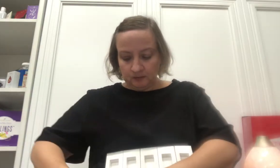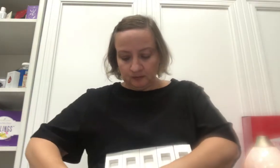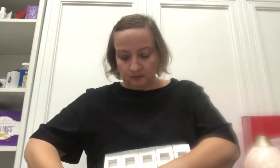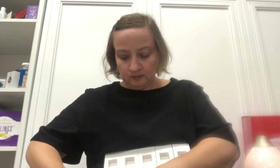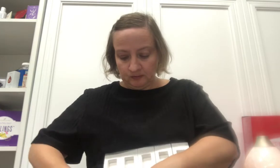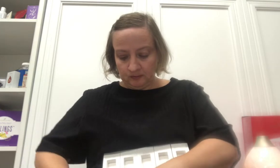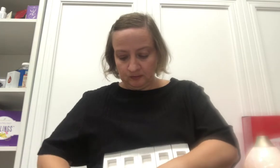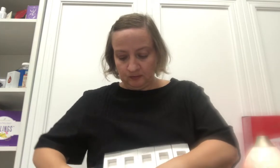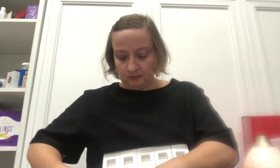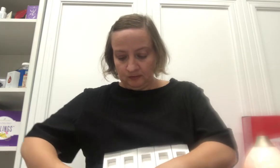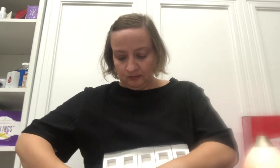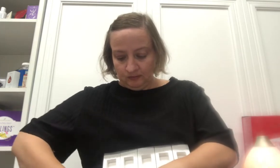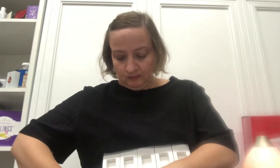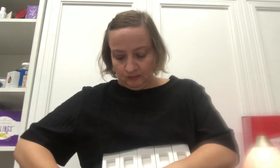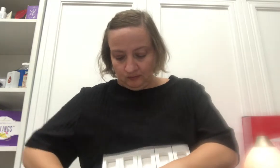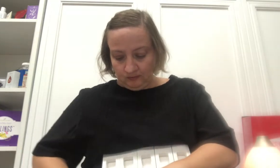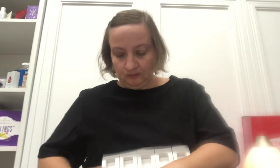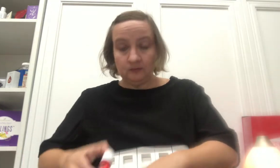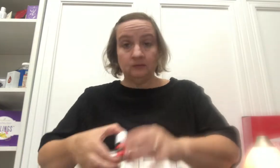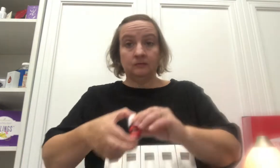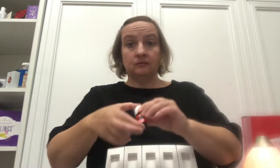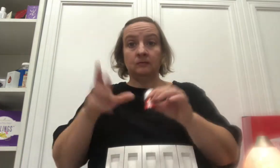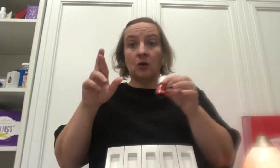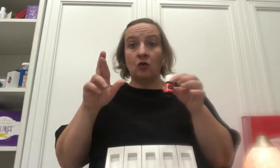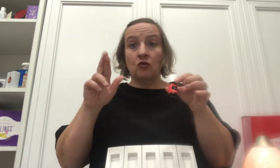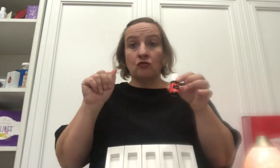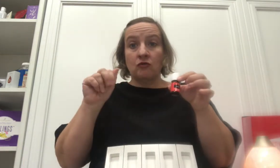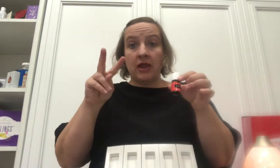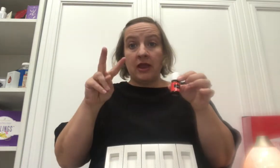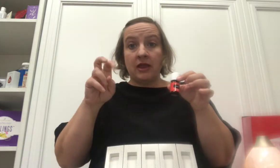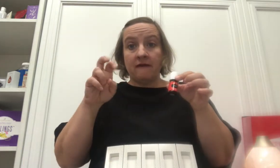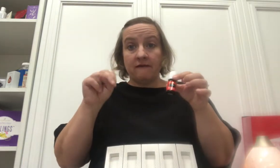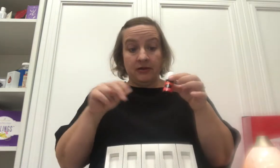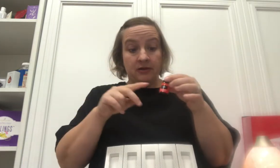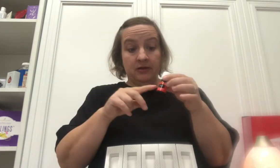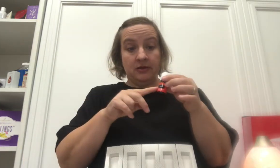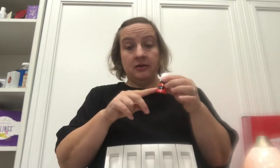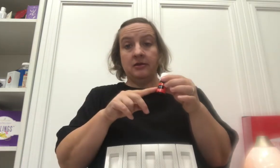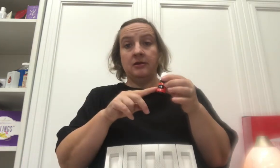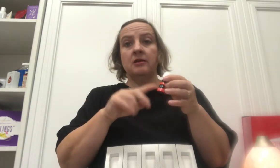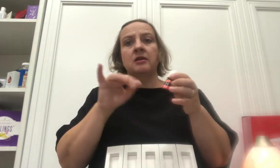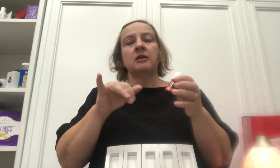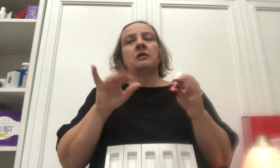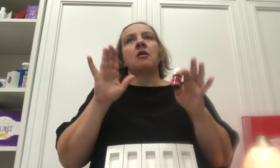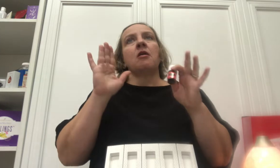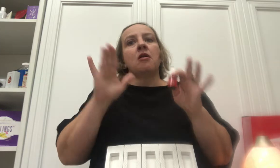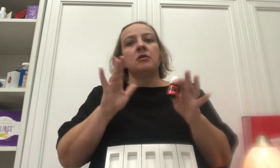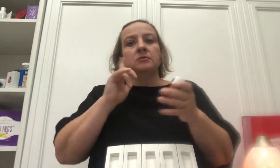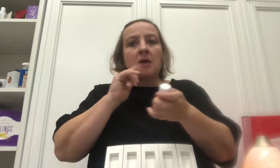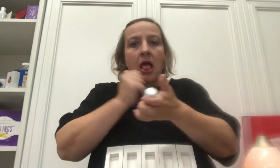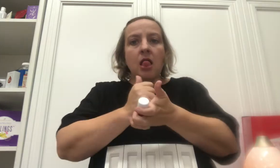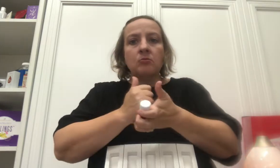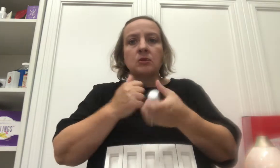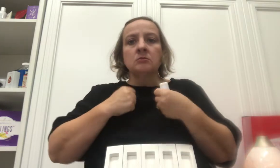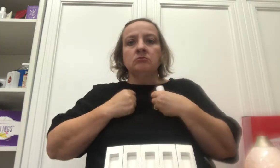them aromatically, like in a diffuser, or to smell them, or topically. This first one is Raven, and it